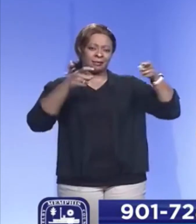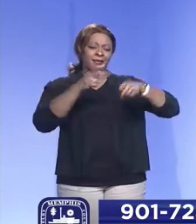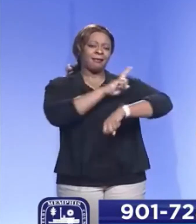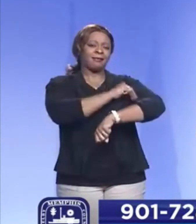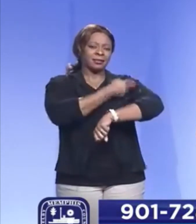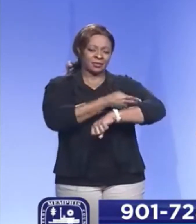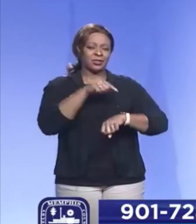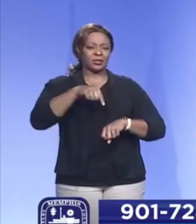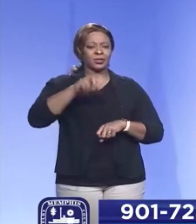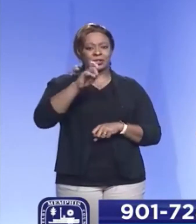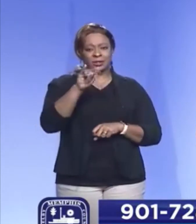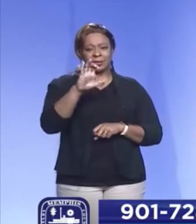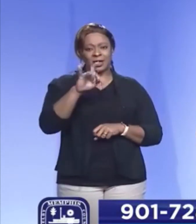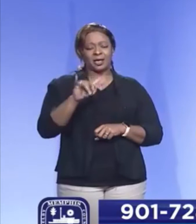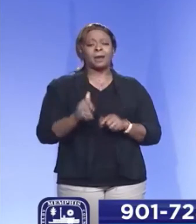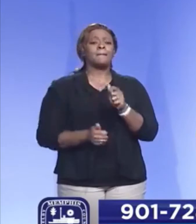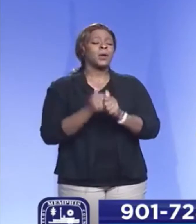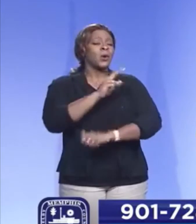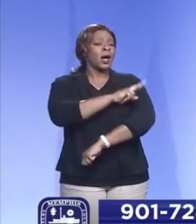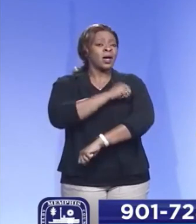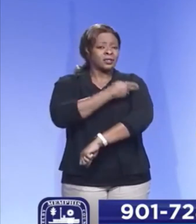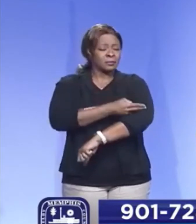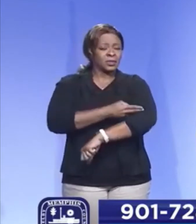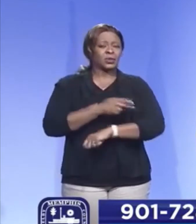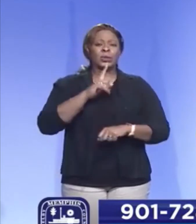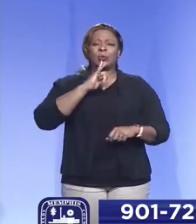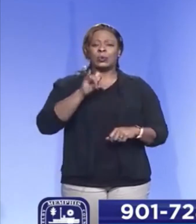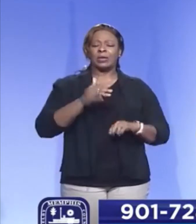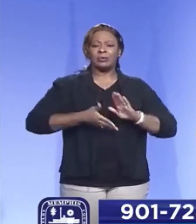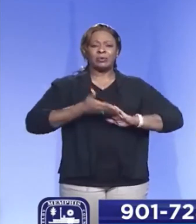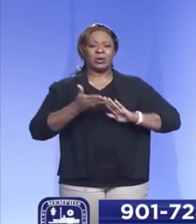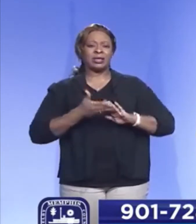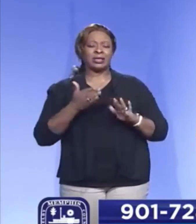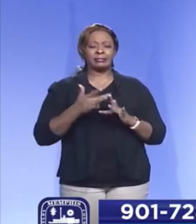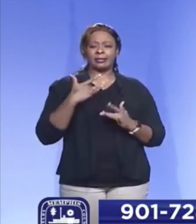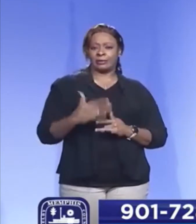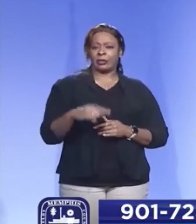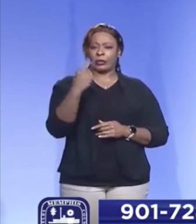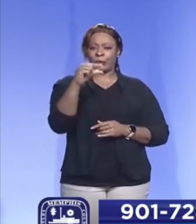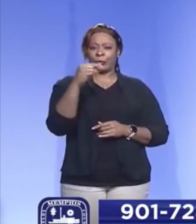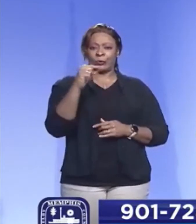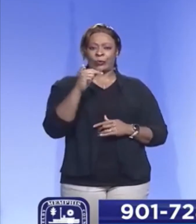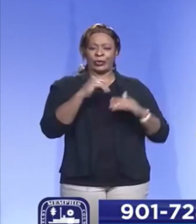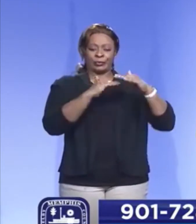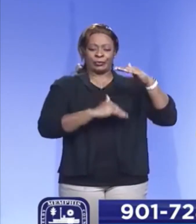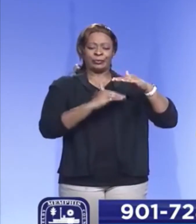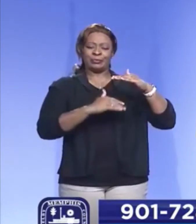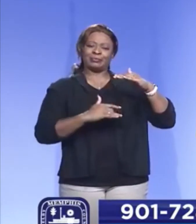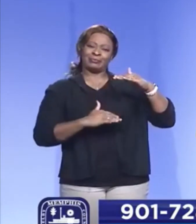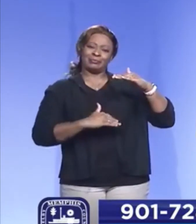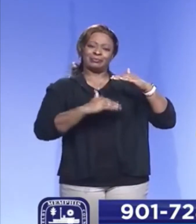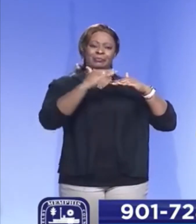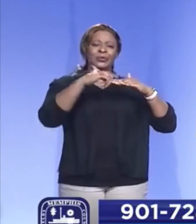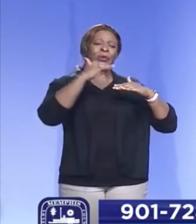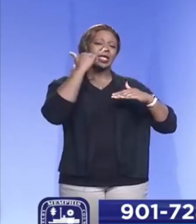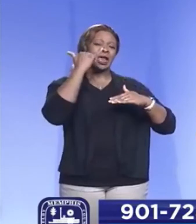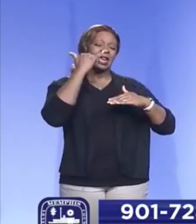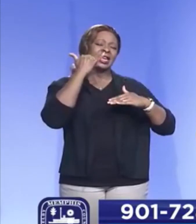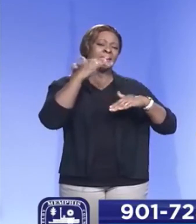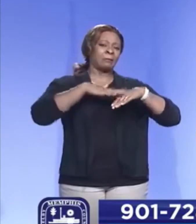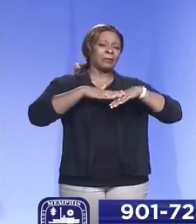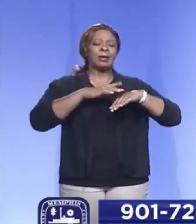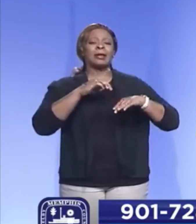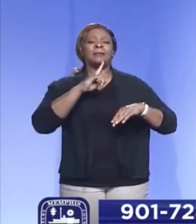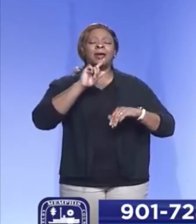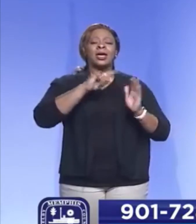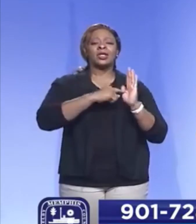County. Most hospitals have really been running in the green, occasionally in the yellow, but that is a reflection of